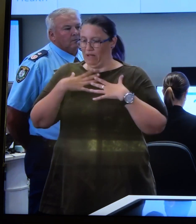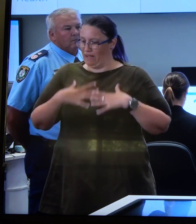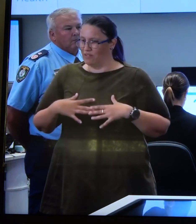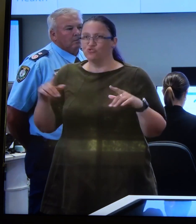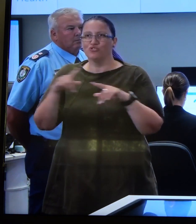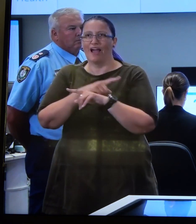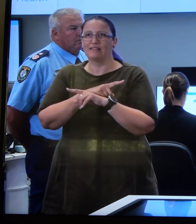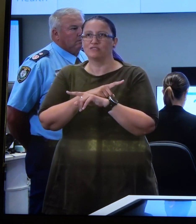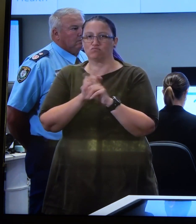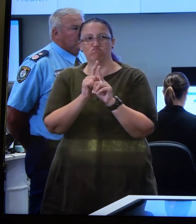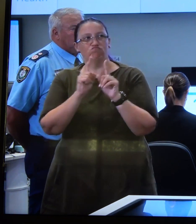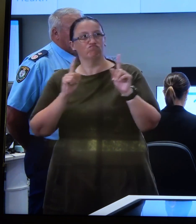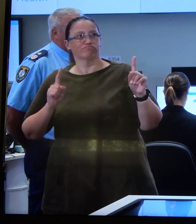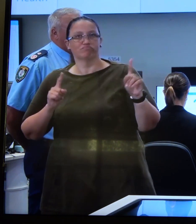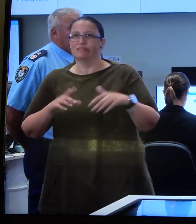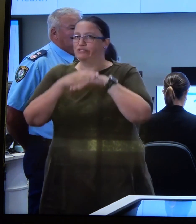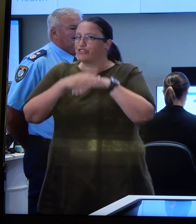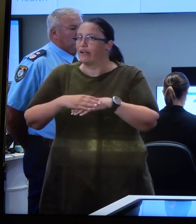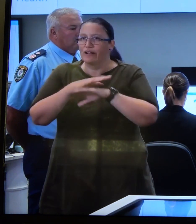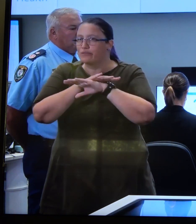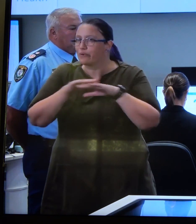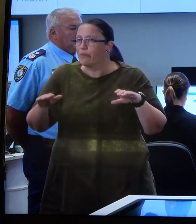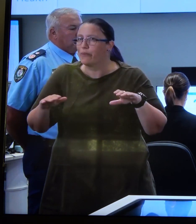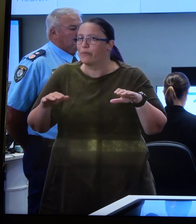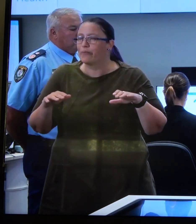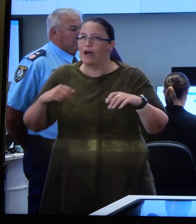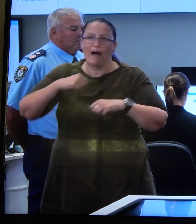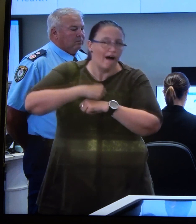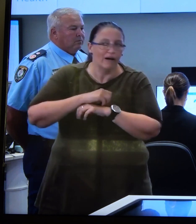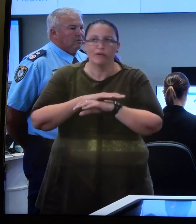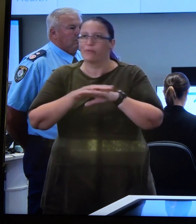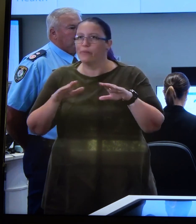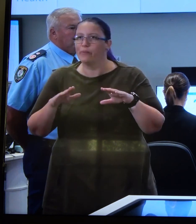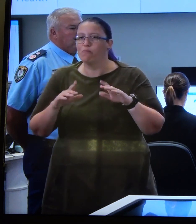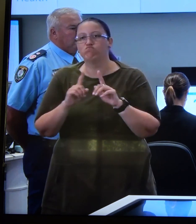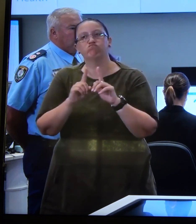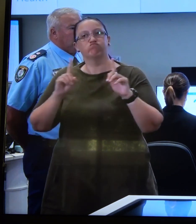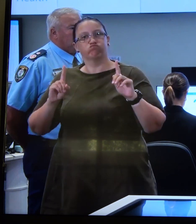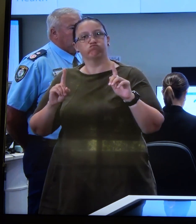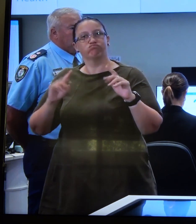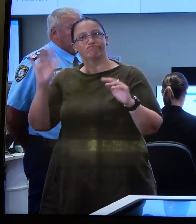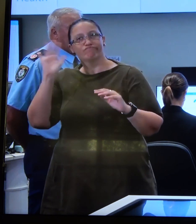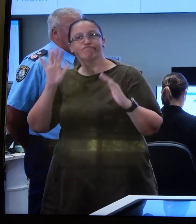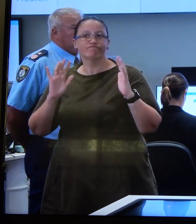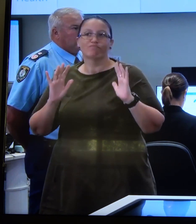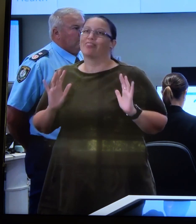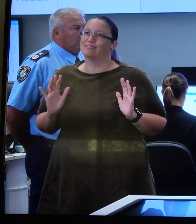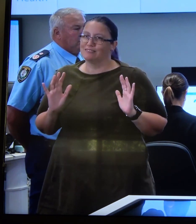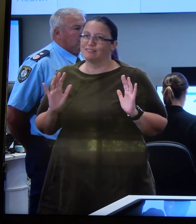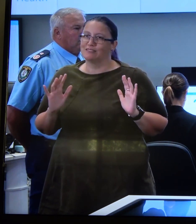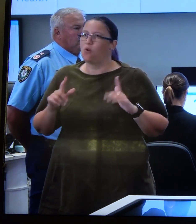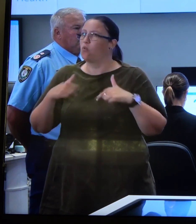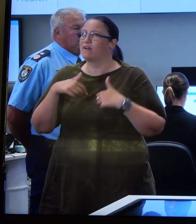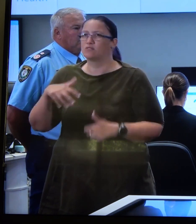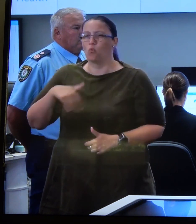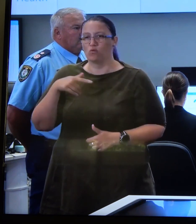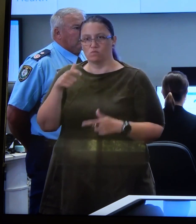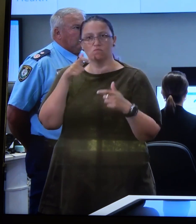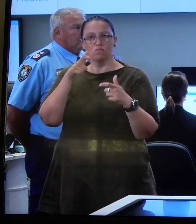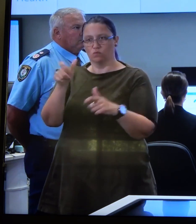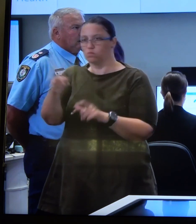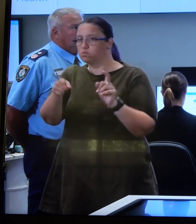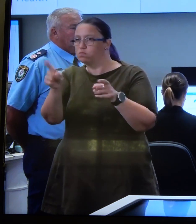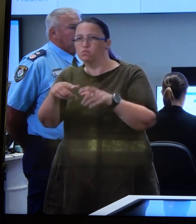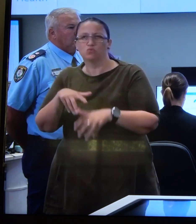are being respected, but each of us does have a responsibility to do the right thing, because we don't want to have to monitor everyone's